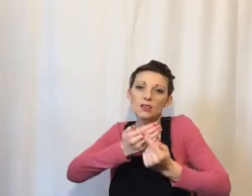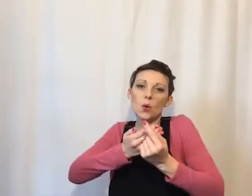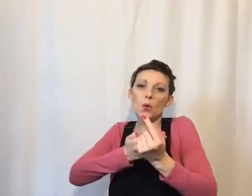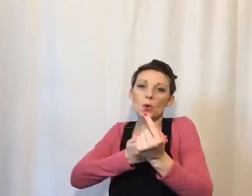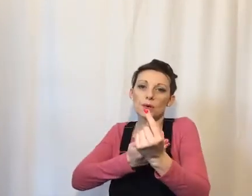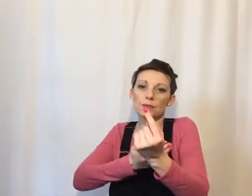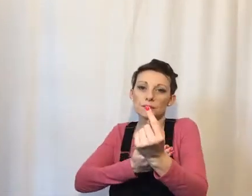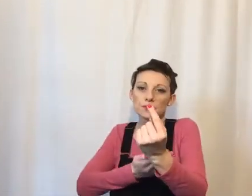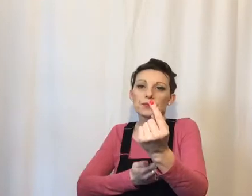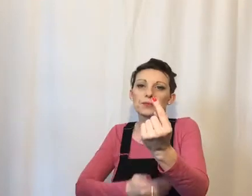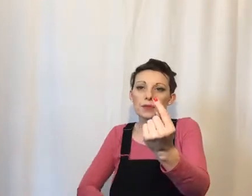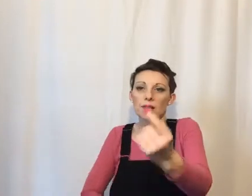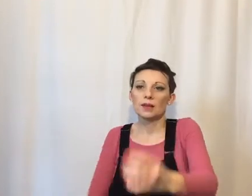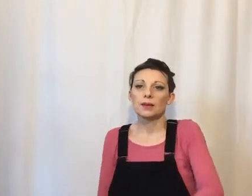all.